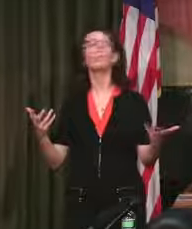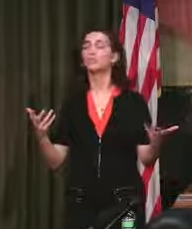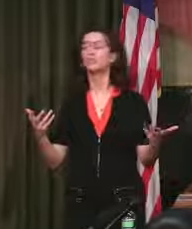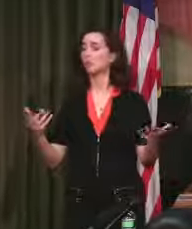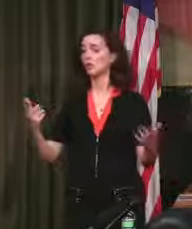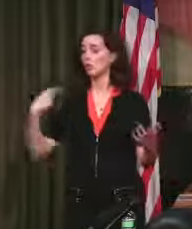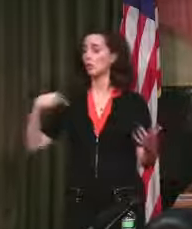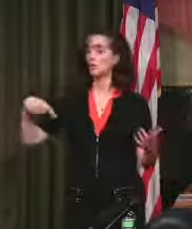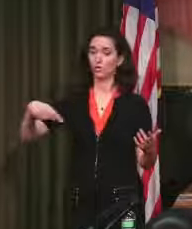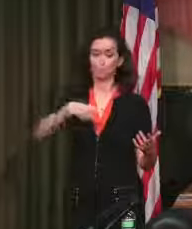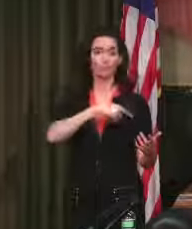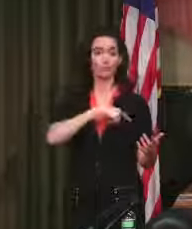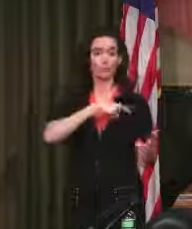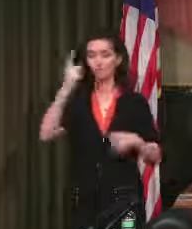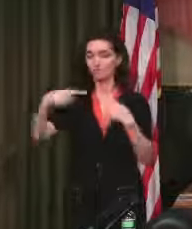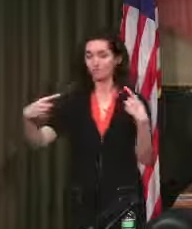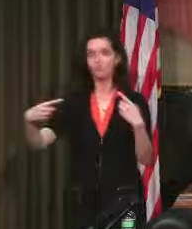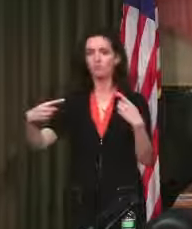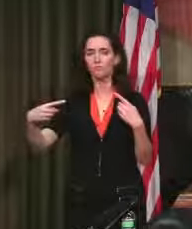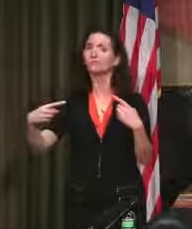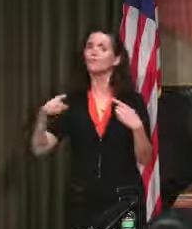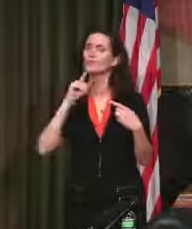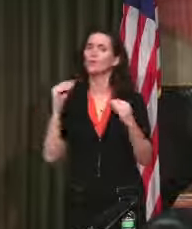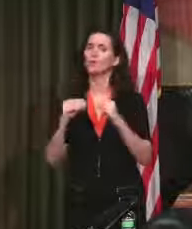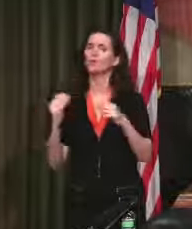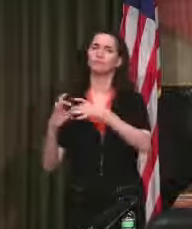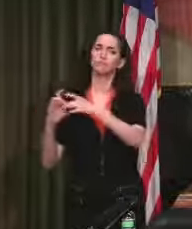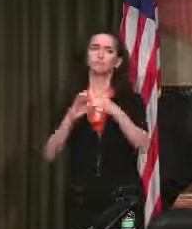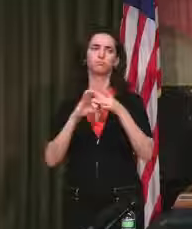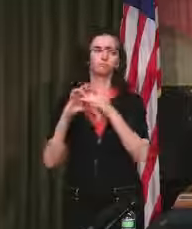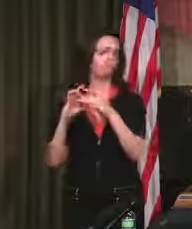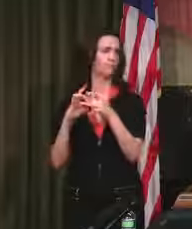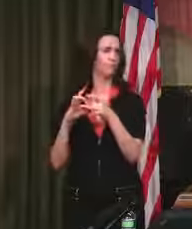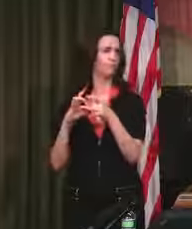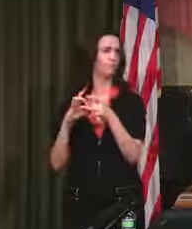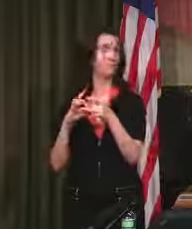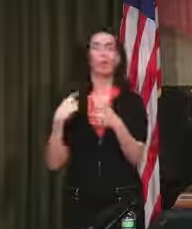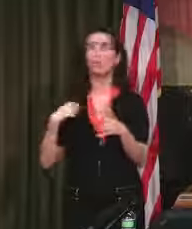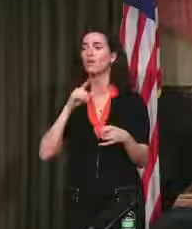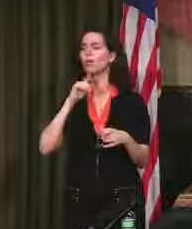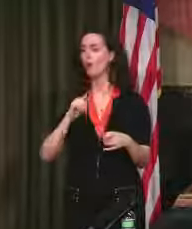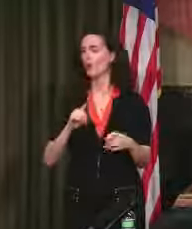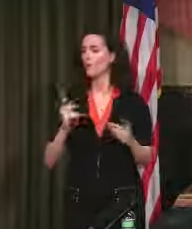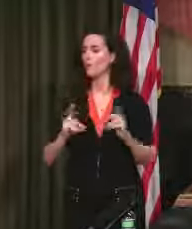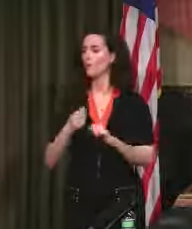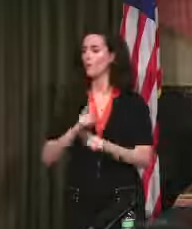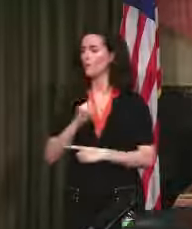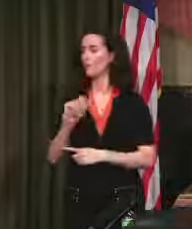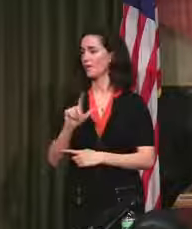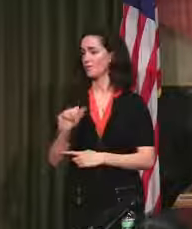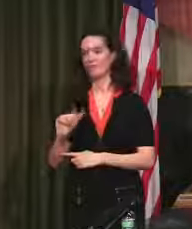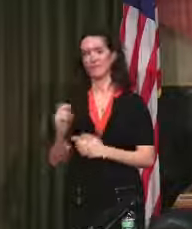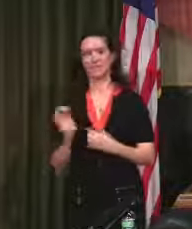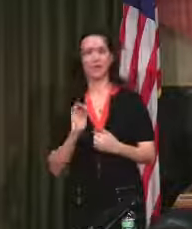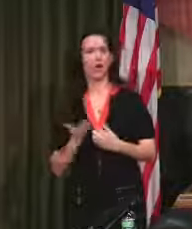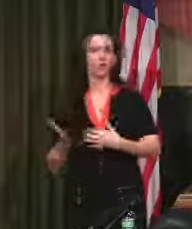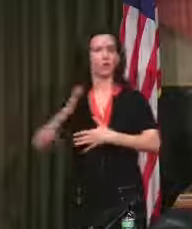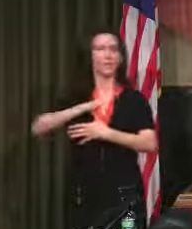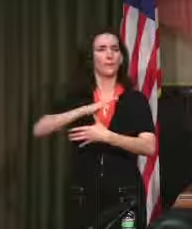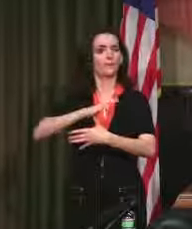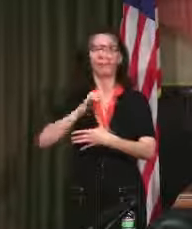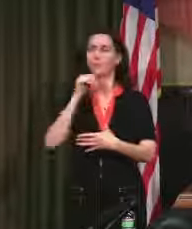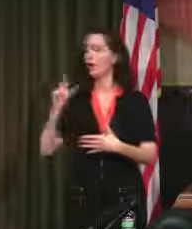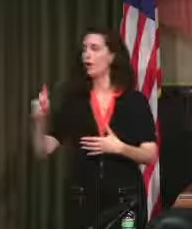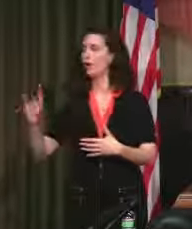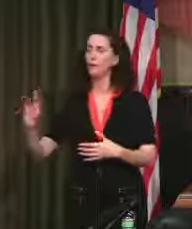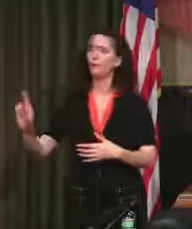us than divides us. We are Louisianans. First and foremost, we're not